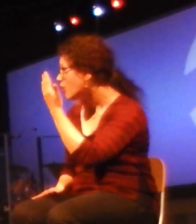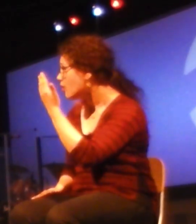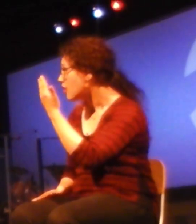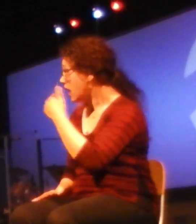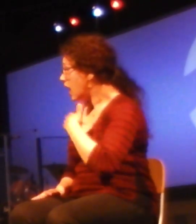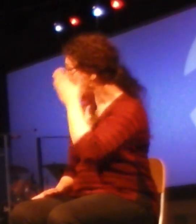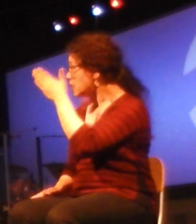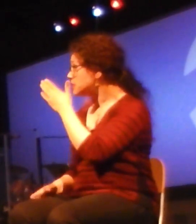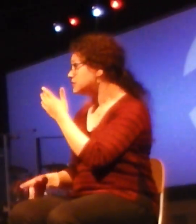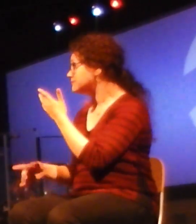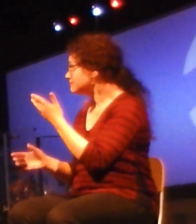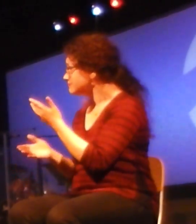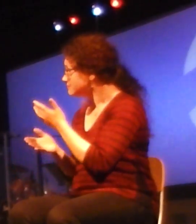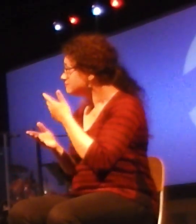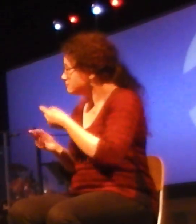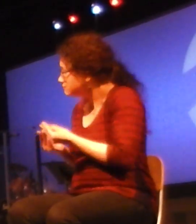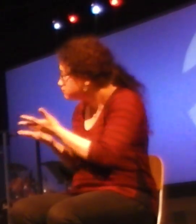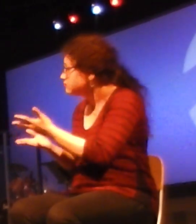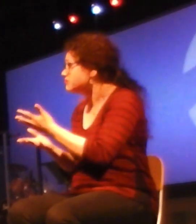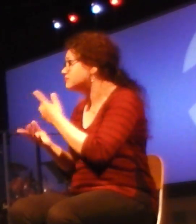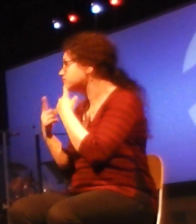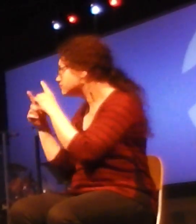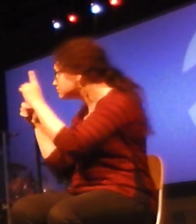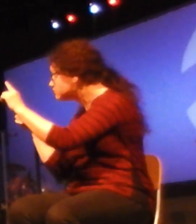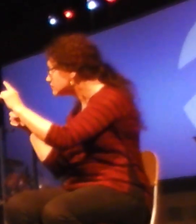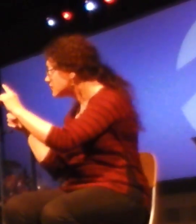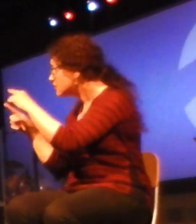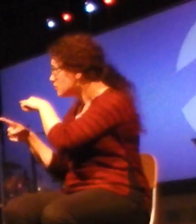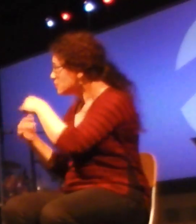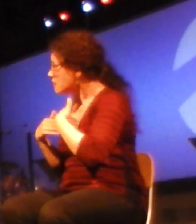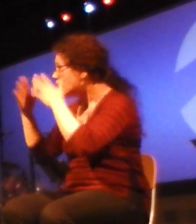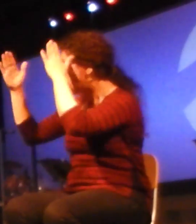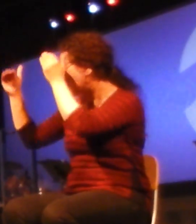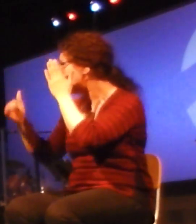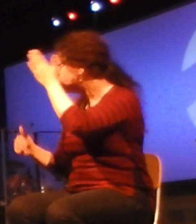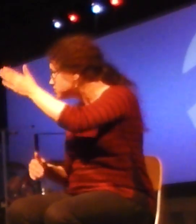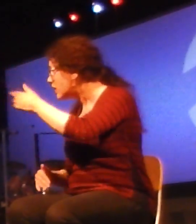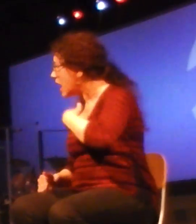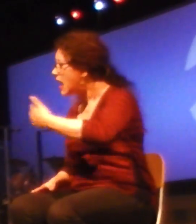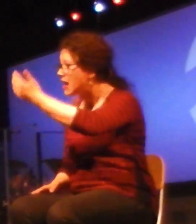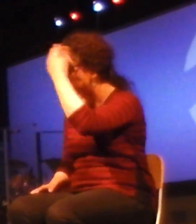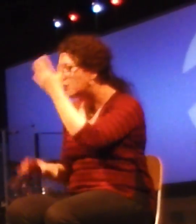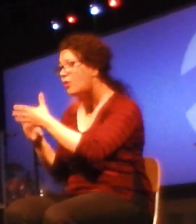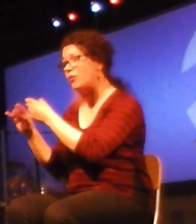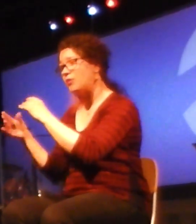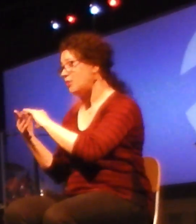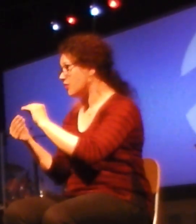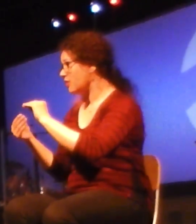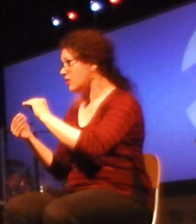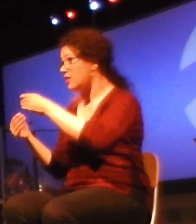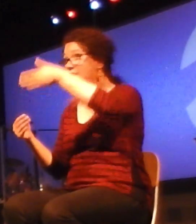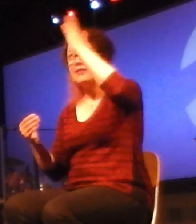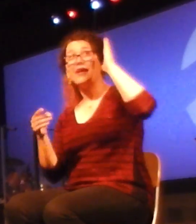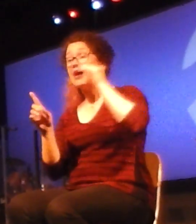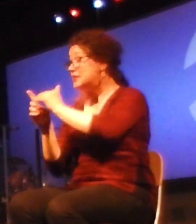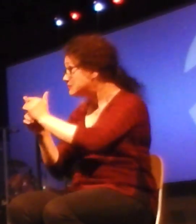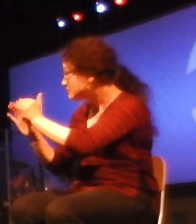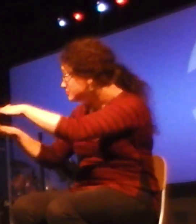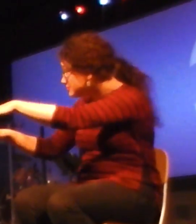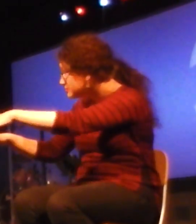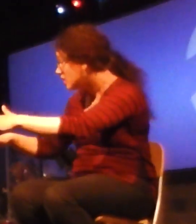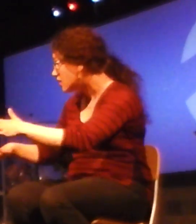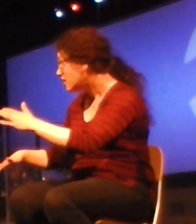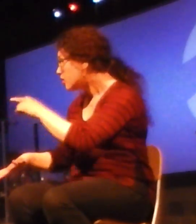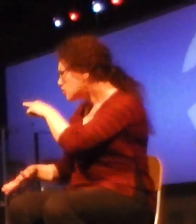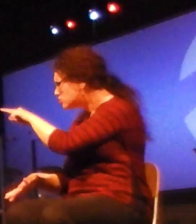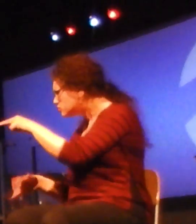to give you a great hope in the future. Like I know this story. And what he's trying to do is he's trying to say, hey, is the loudest voice